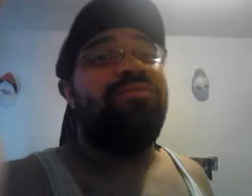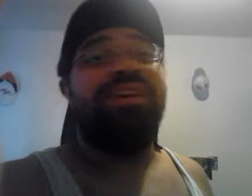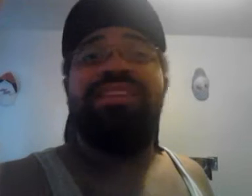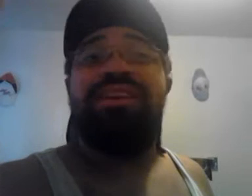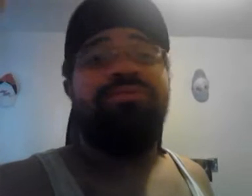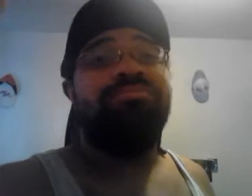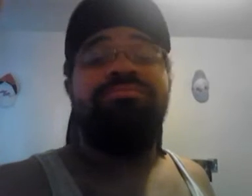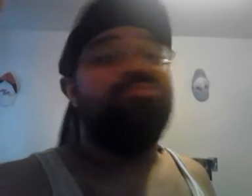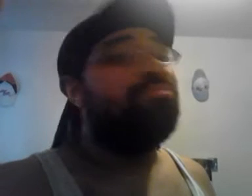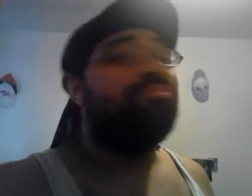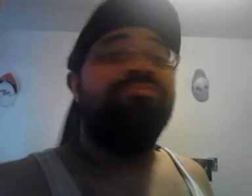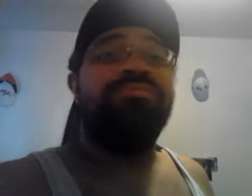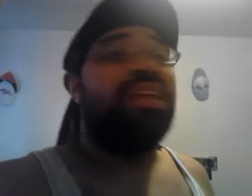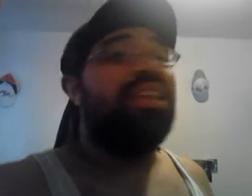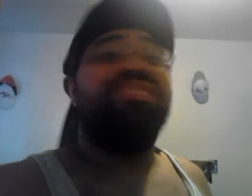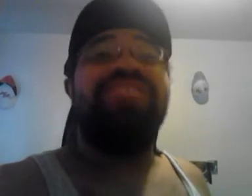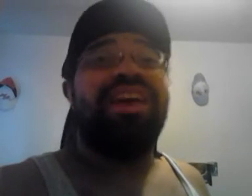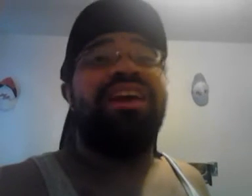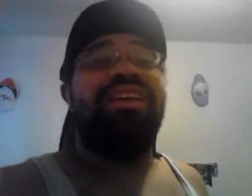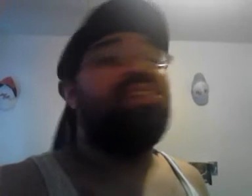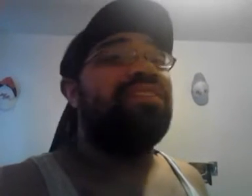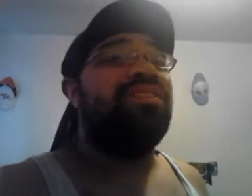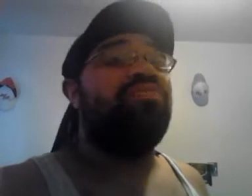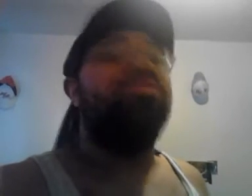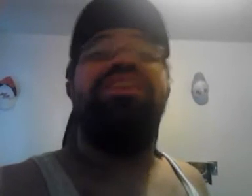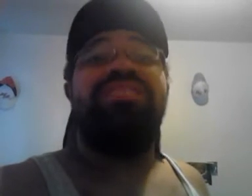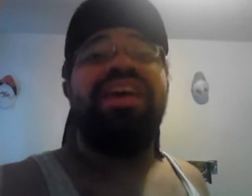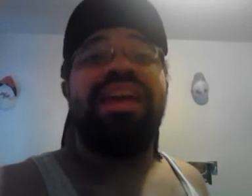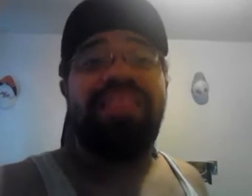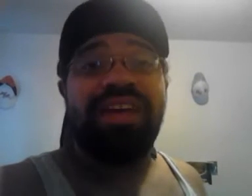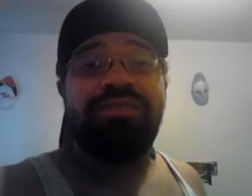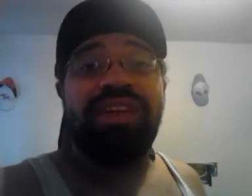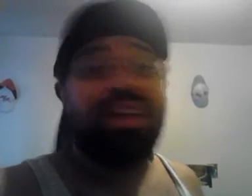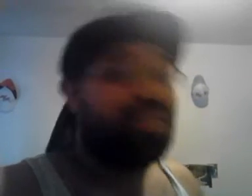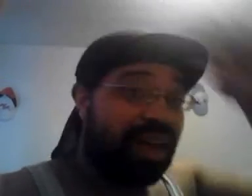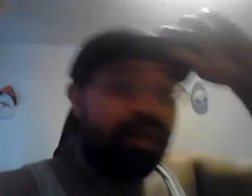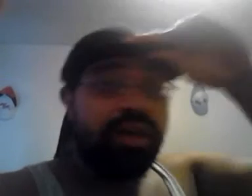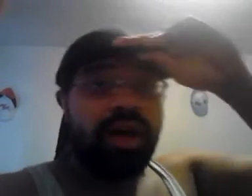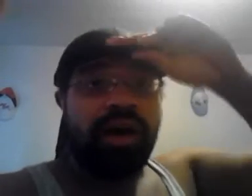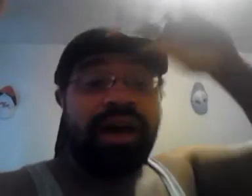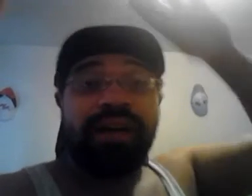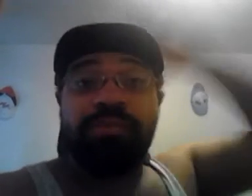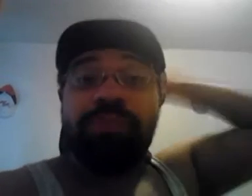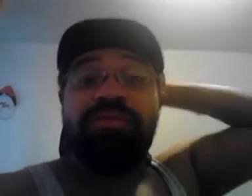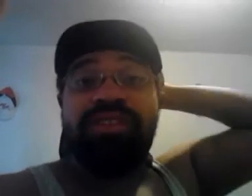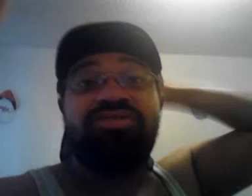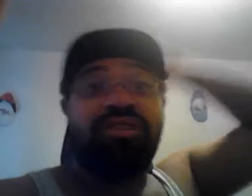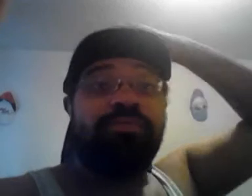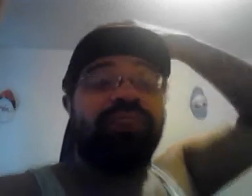now. And it's sad. It's really sad nowadays that a lot of people need to start picking up a